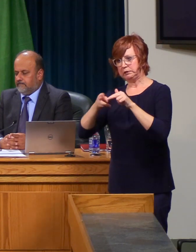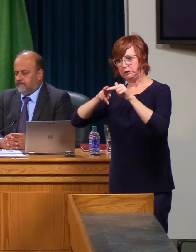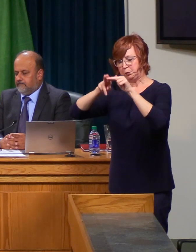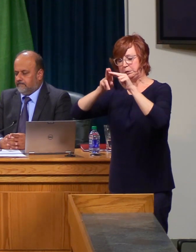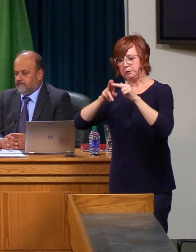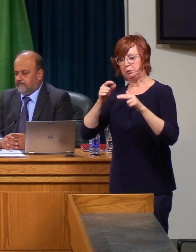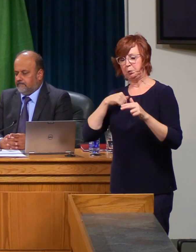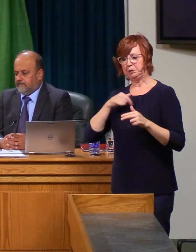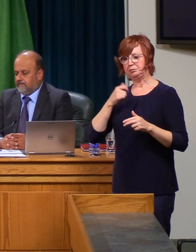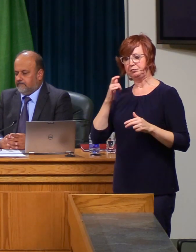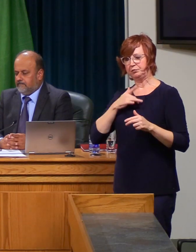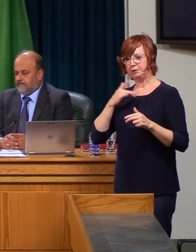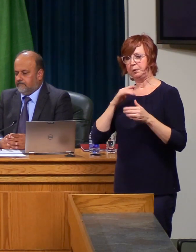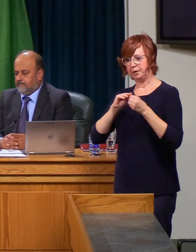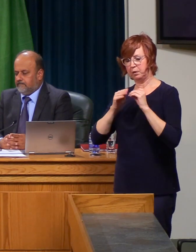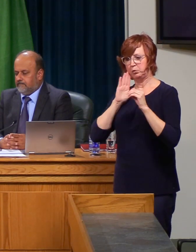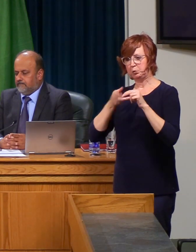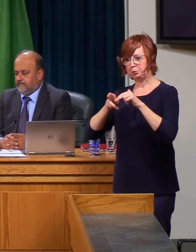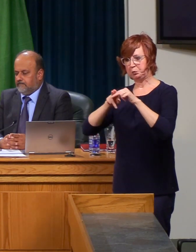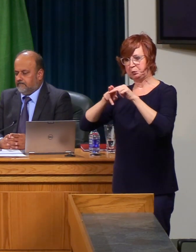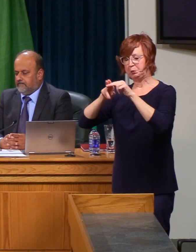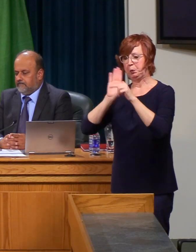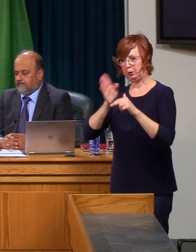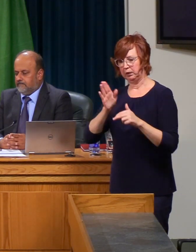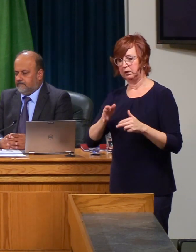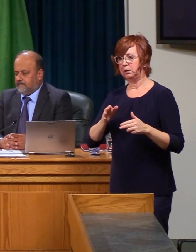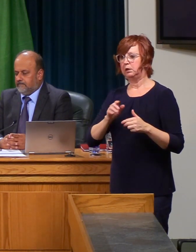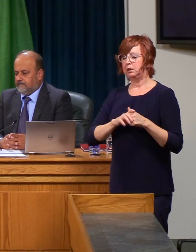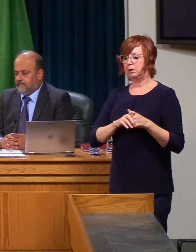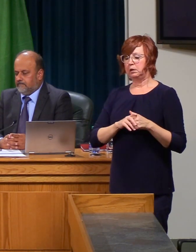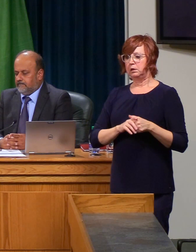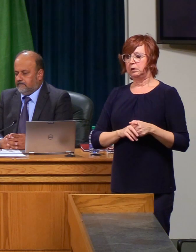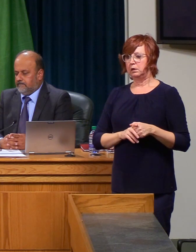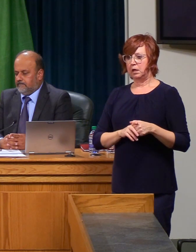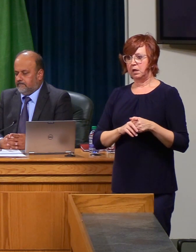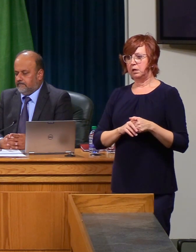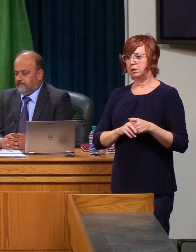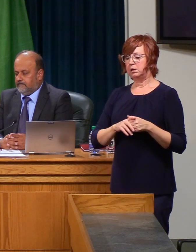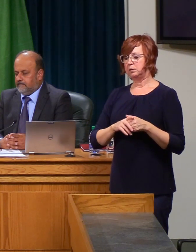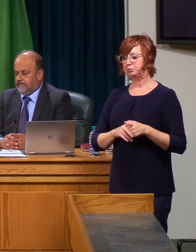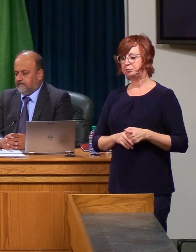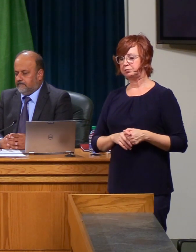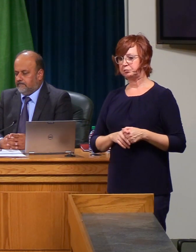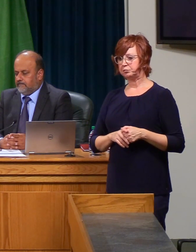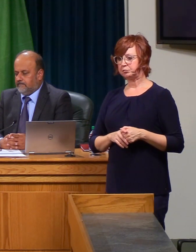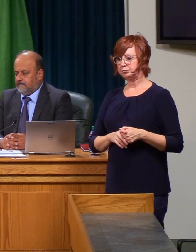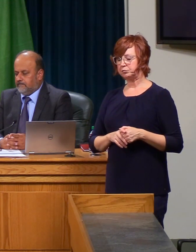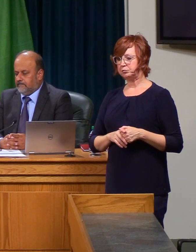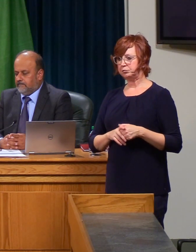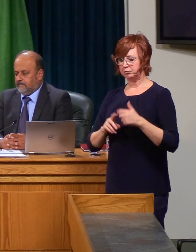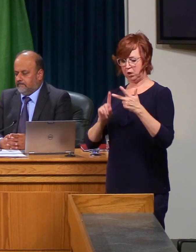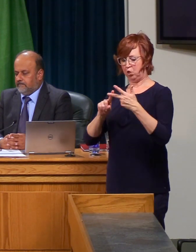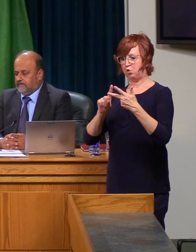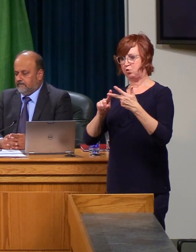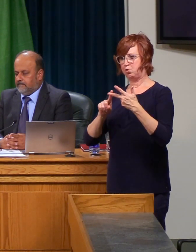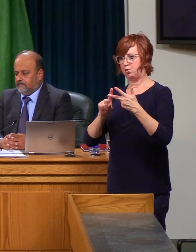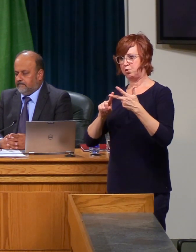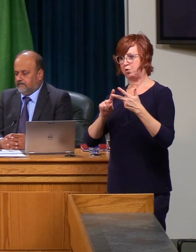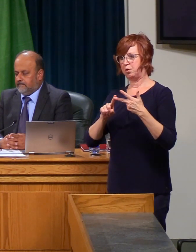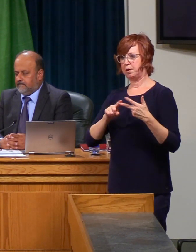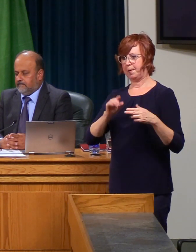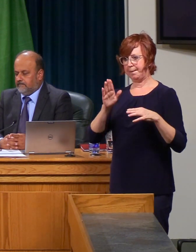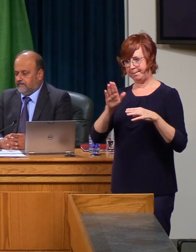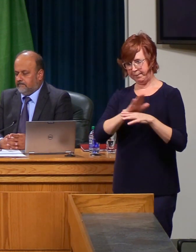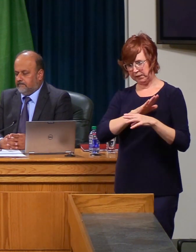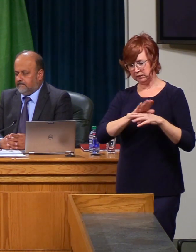increase in the days, weeks, and months ahead. But you're also seeing the resources coming into play here today for those employers